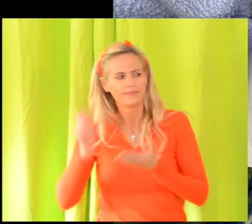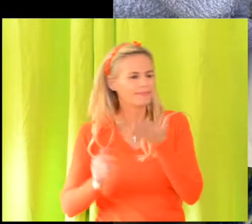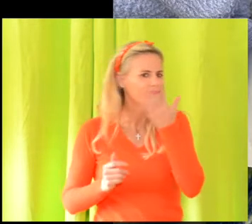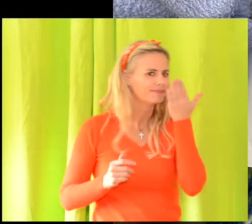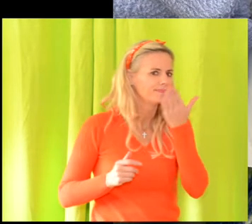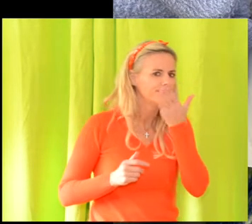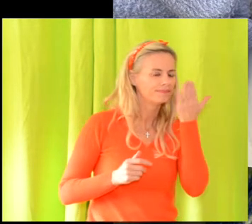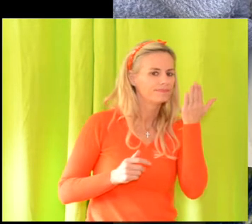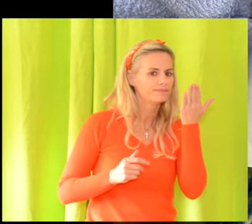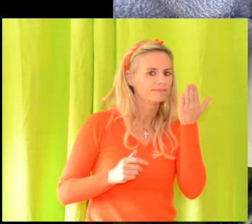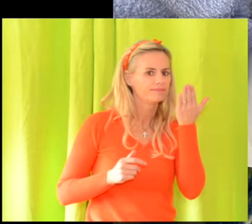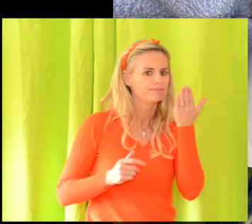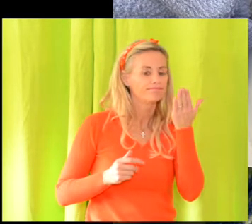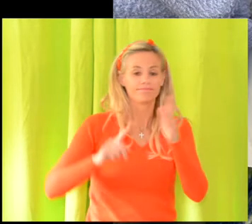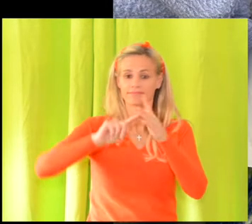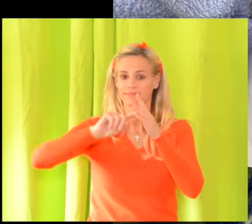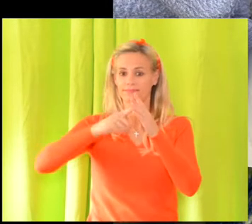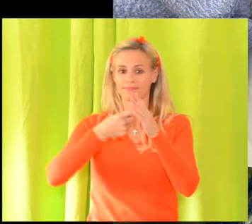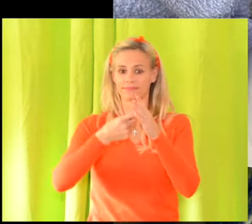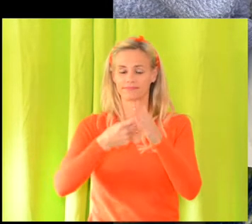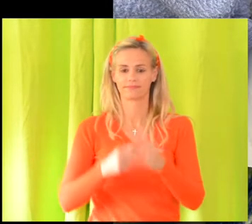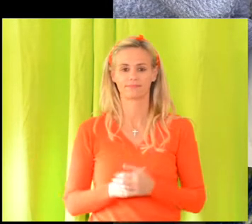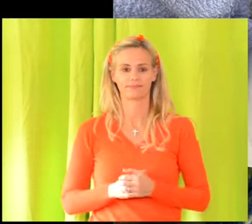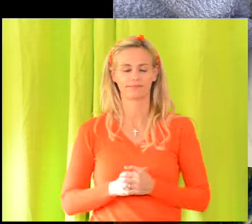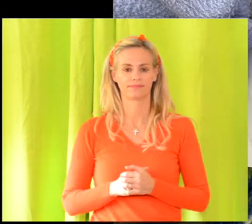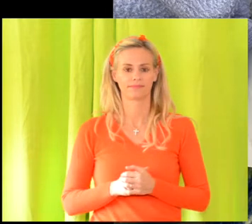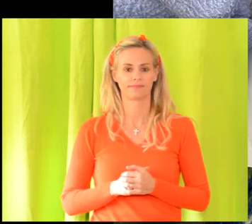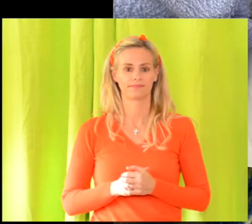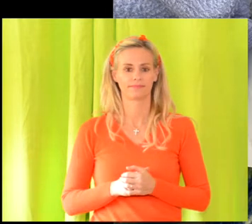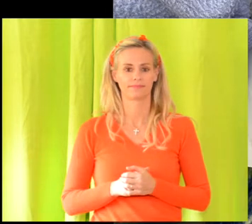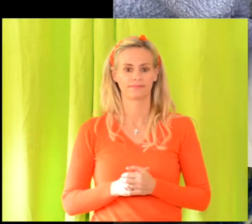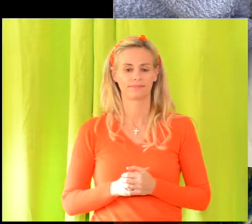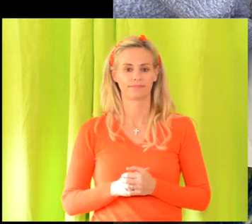Sniffing, snuffling, let's begin.